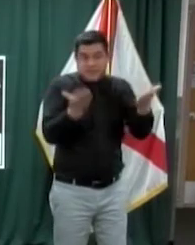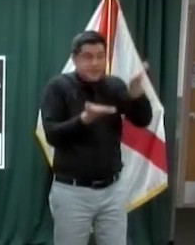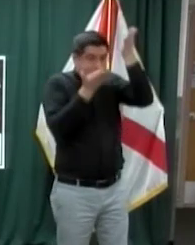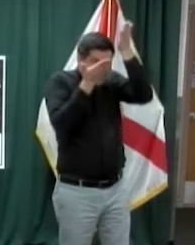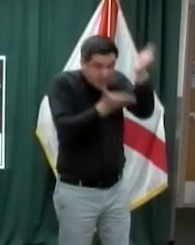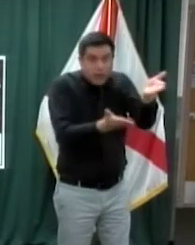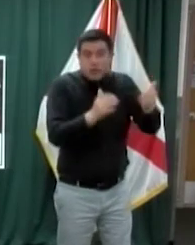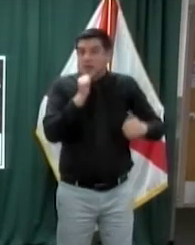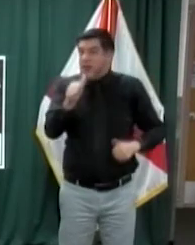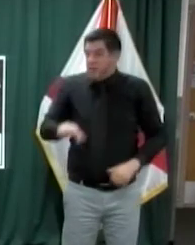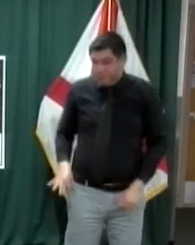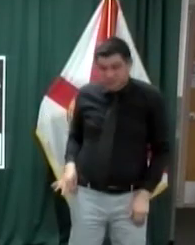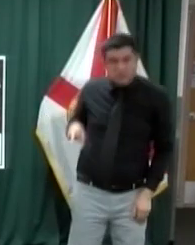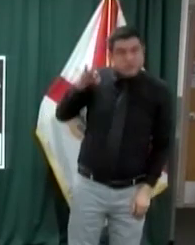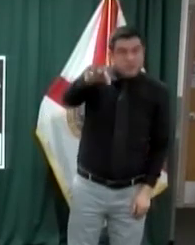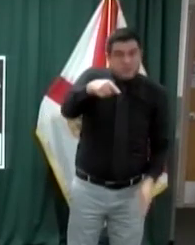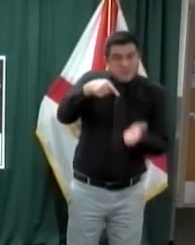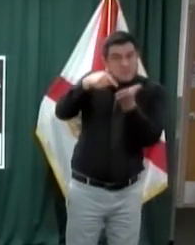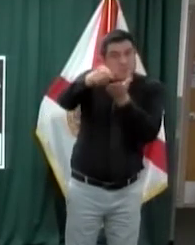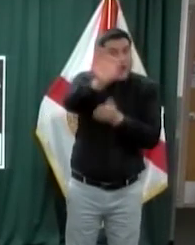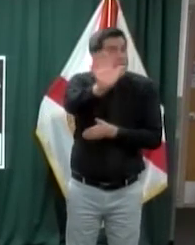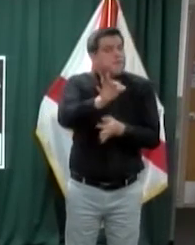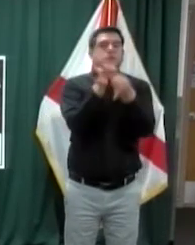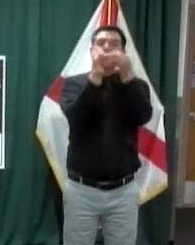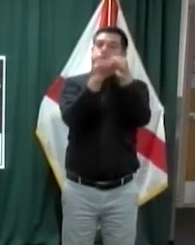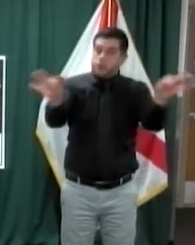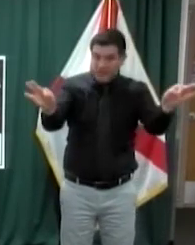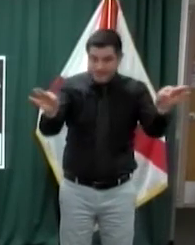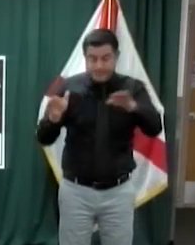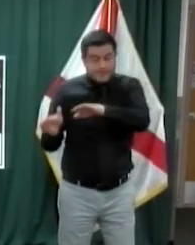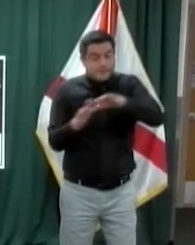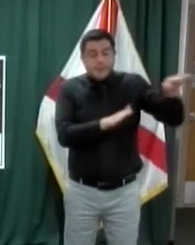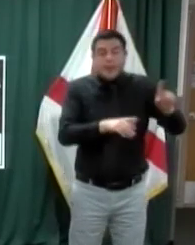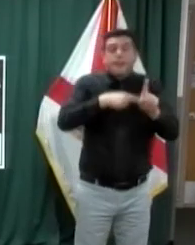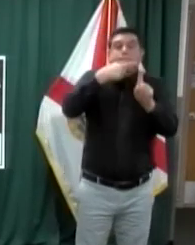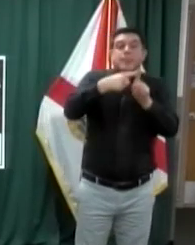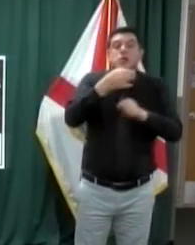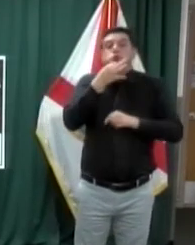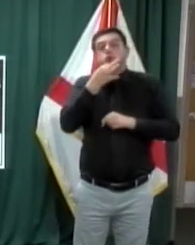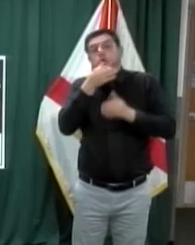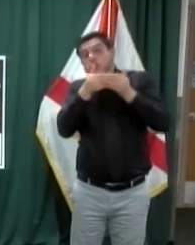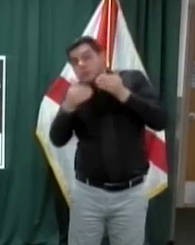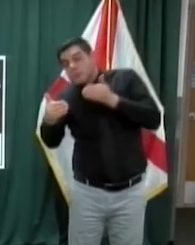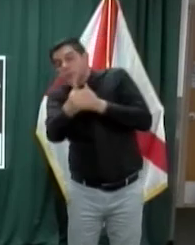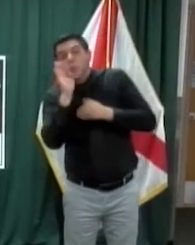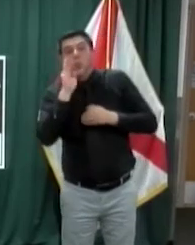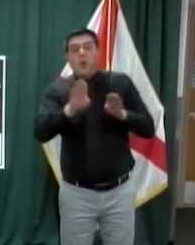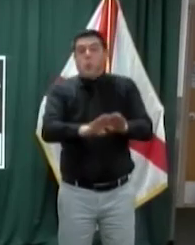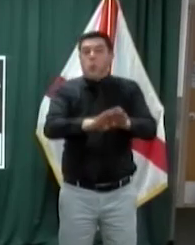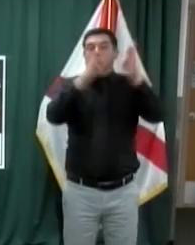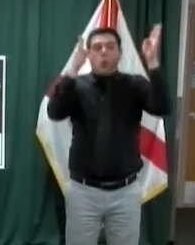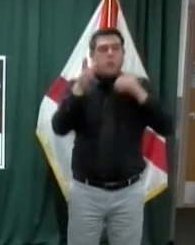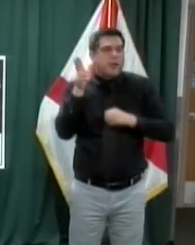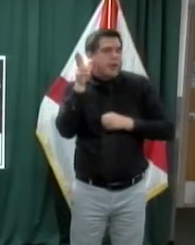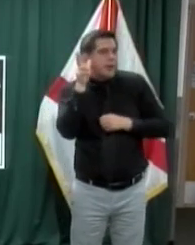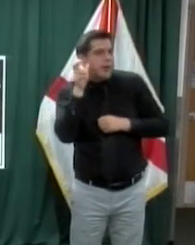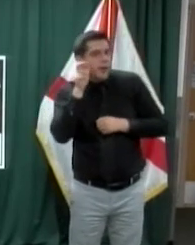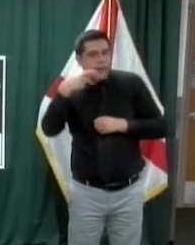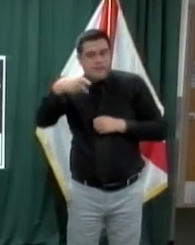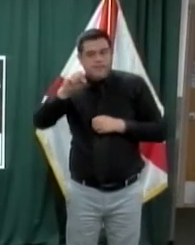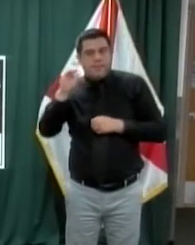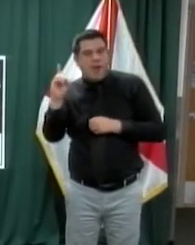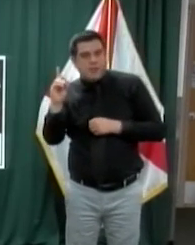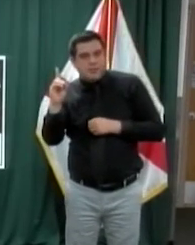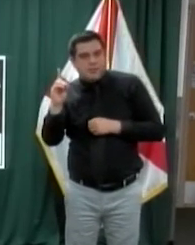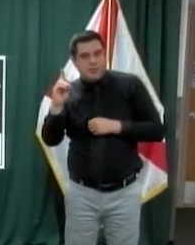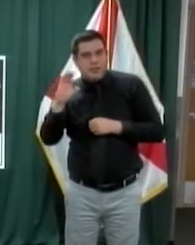a podcast called CareerSource Central Florida Job Launchpad, and it will be directly talking about the services that I've